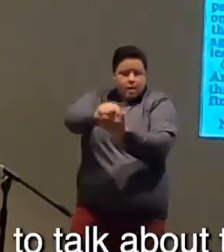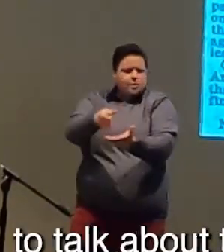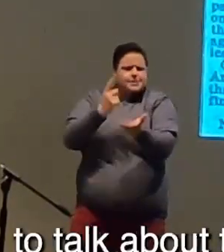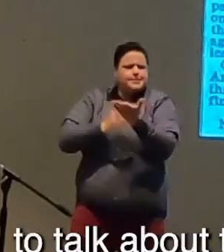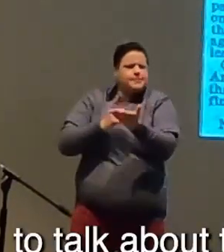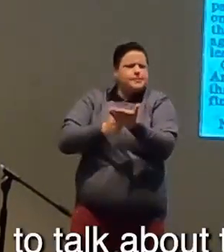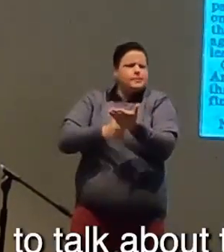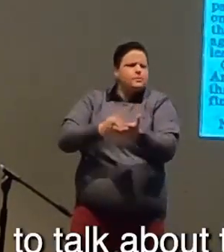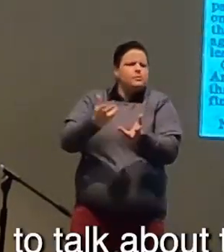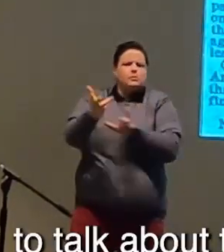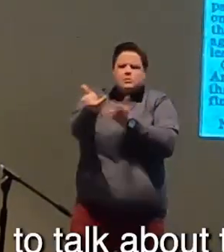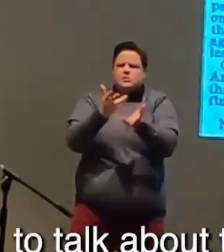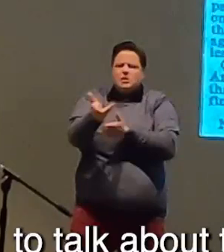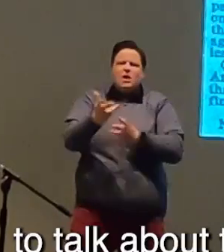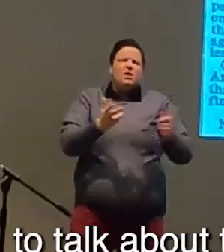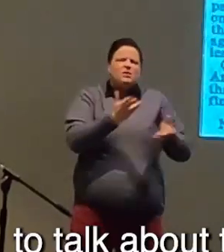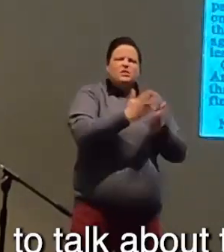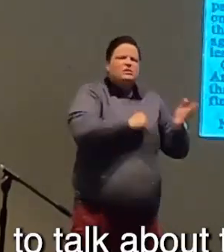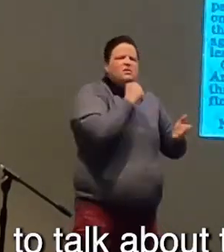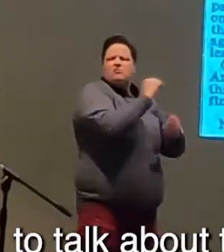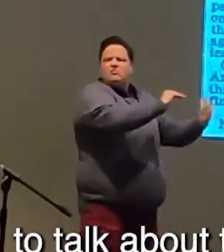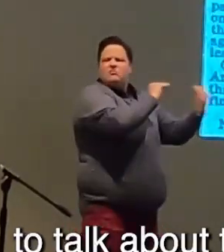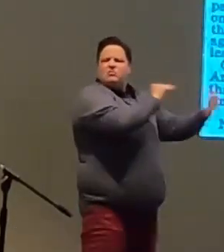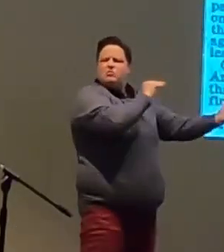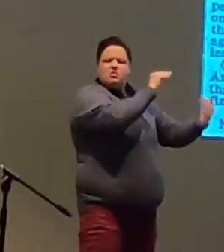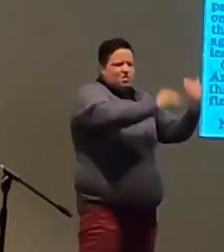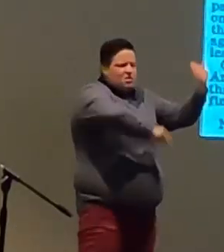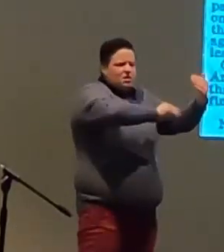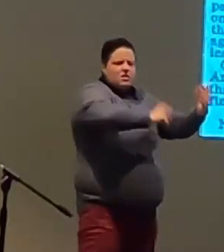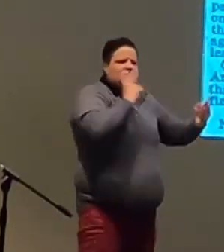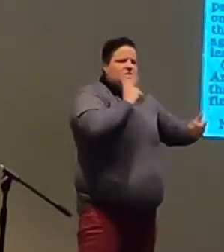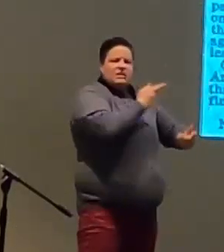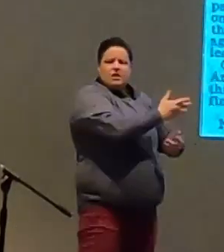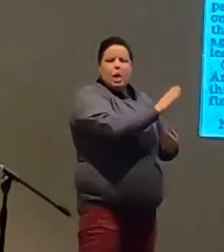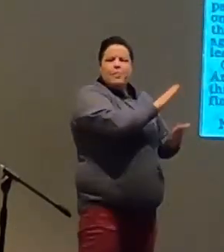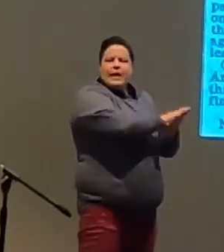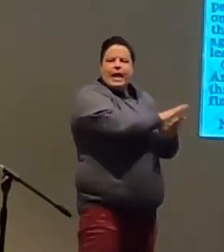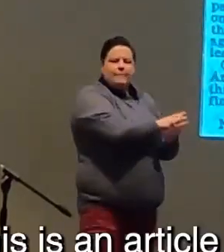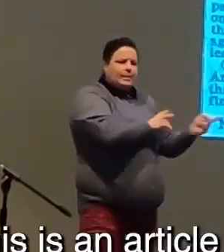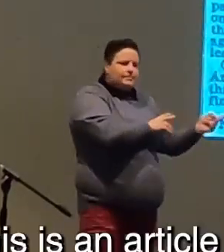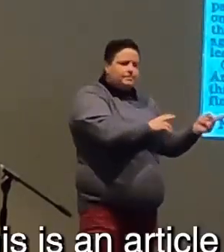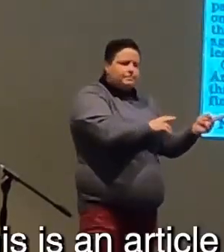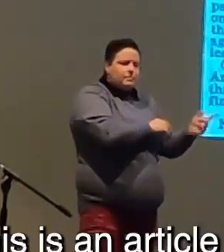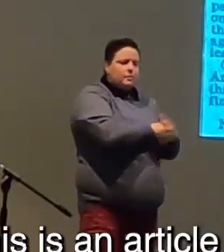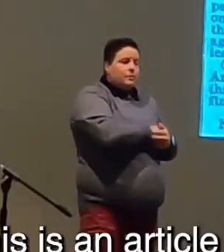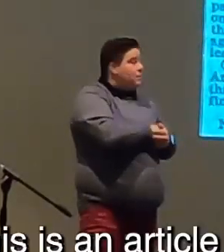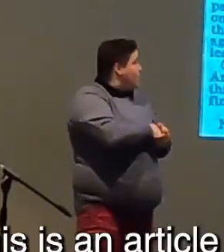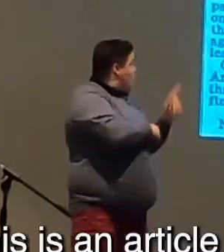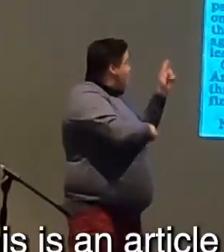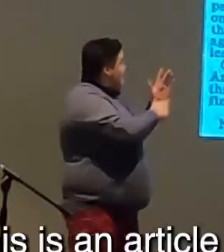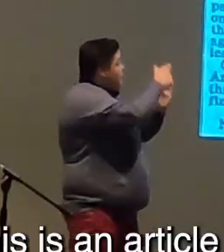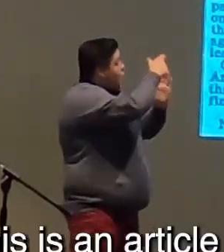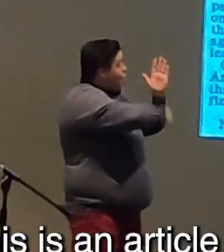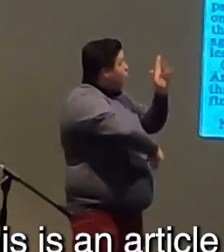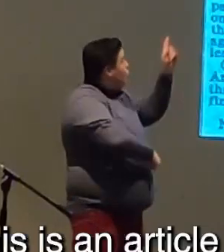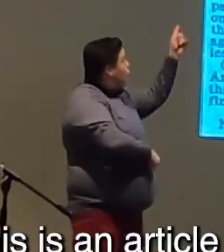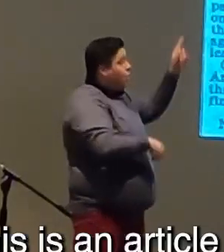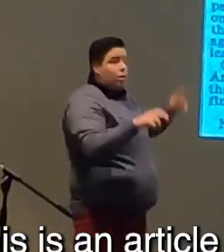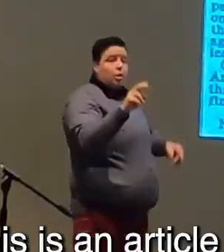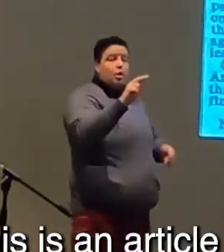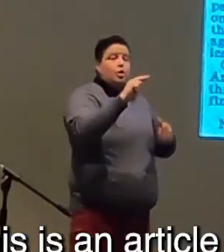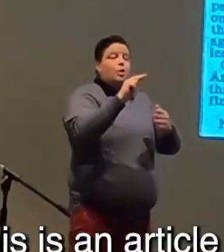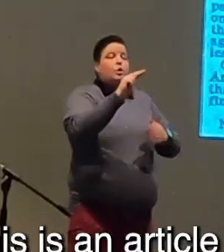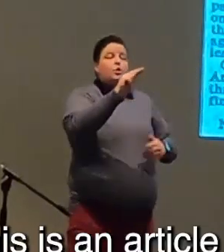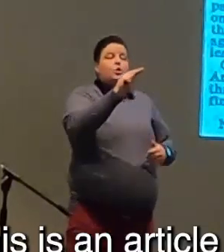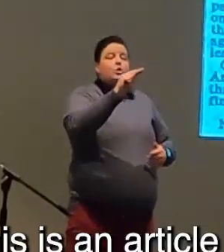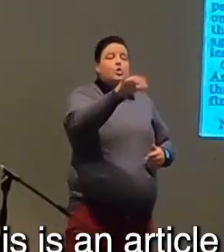talk about these sort of injustices that he was seeing within the Academy. This is an article from the New York Times from